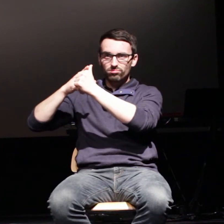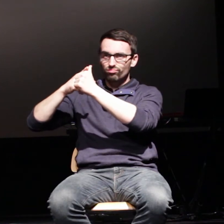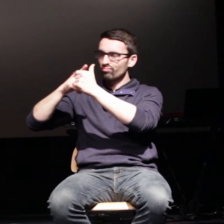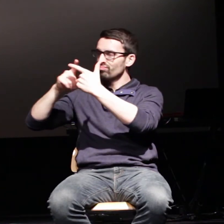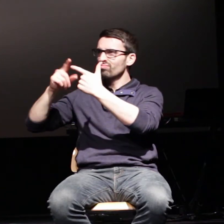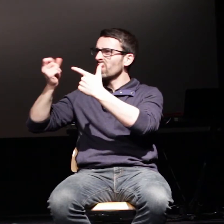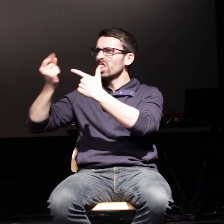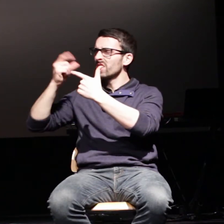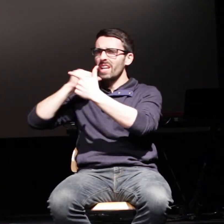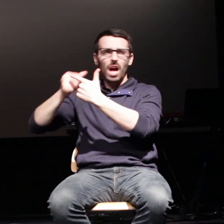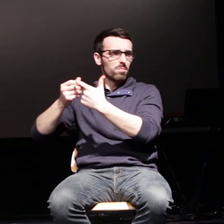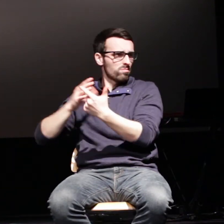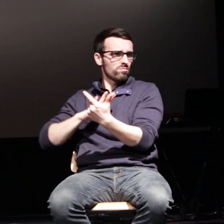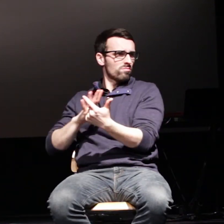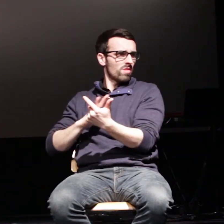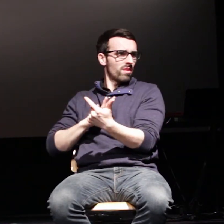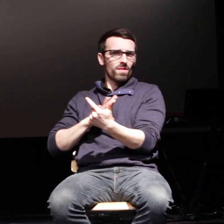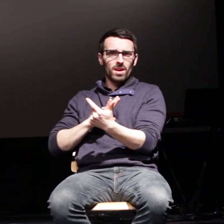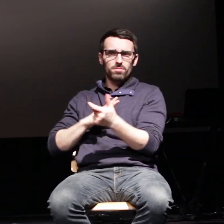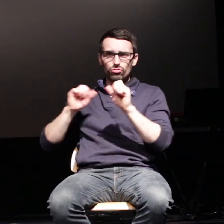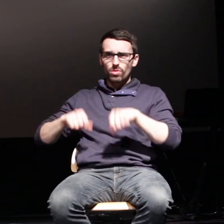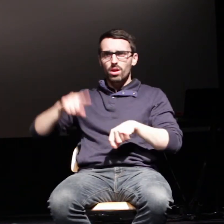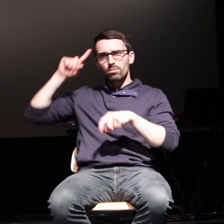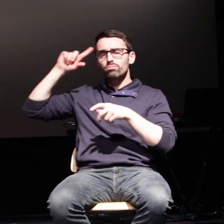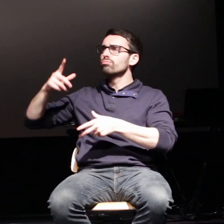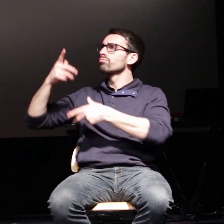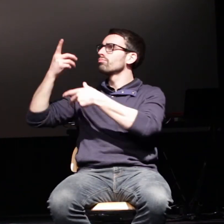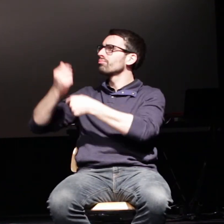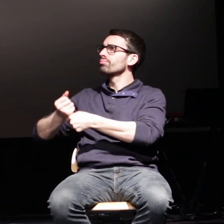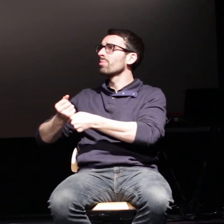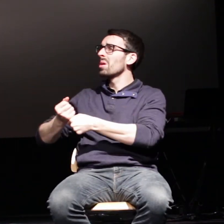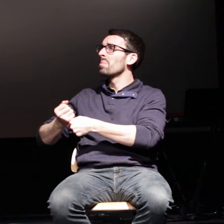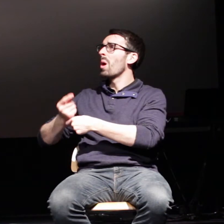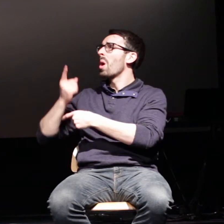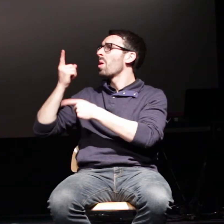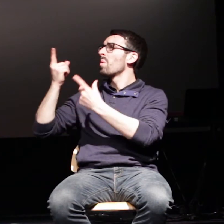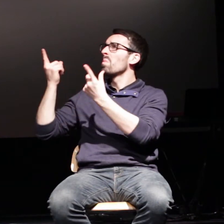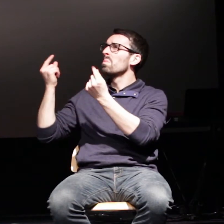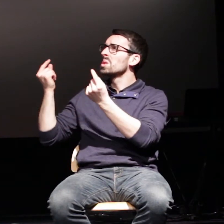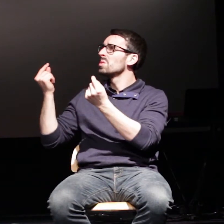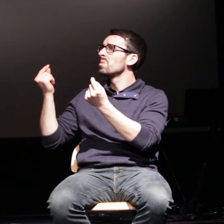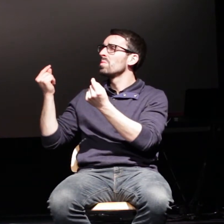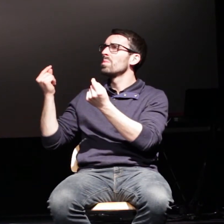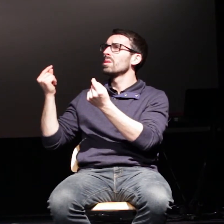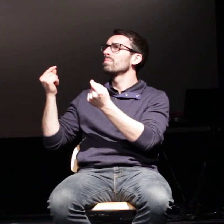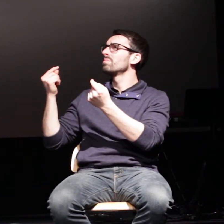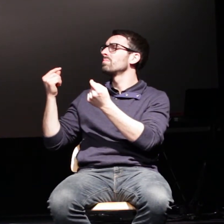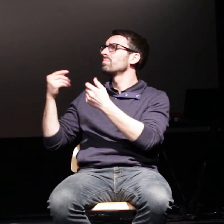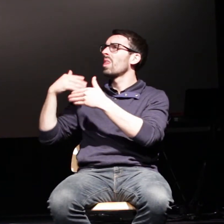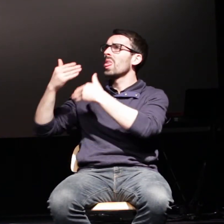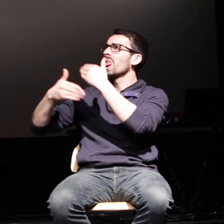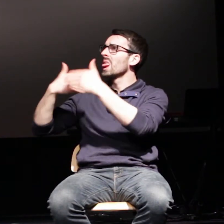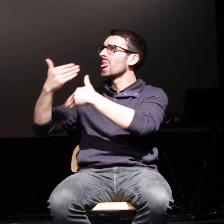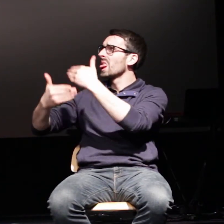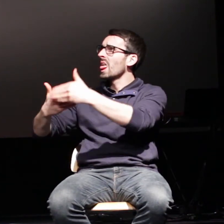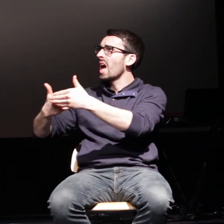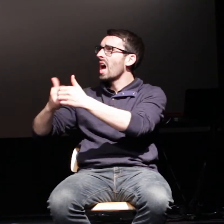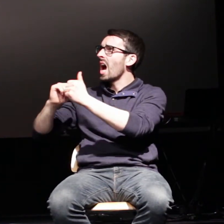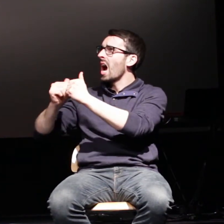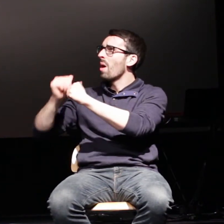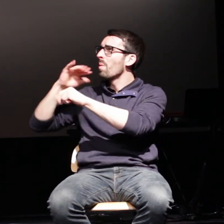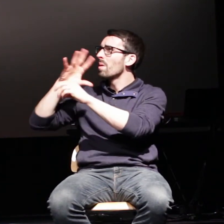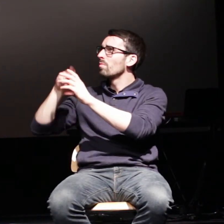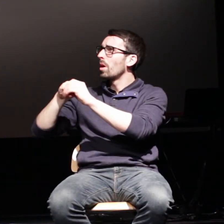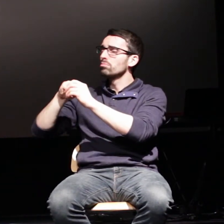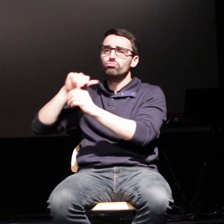trust him and put your faith in him even if you don't understand what he's doing, where this is going, and how he's going to be involved in